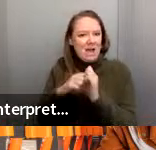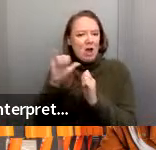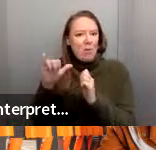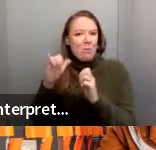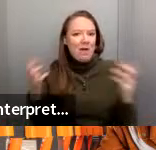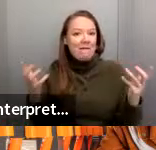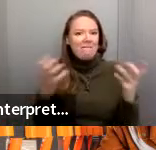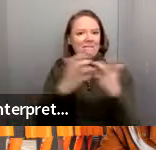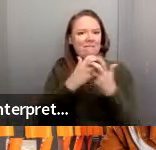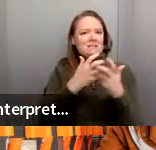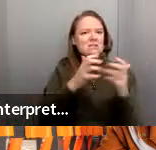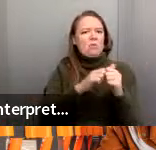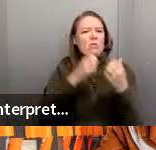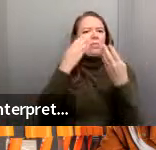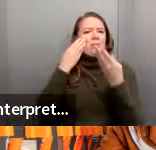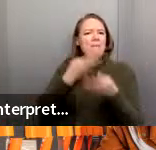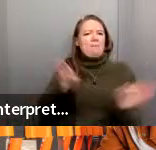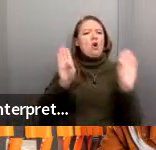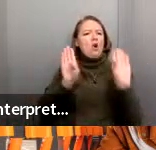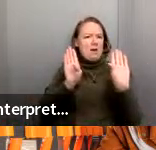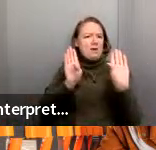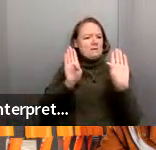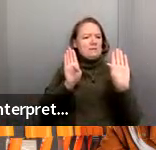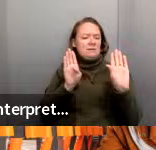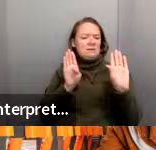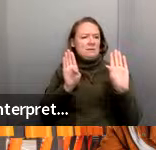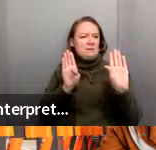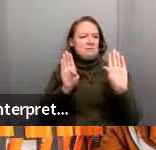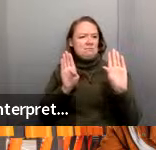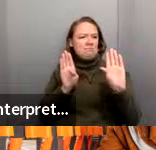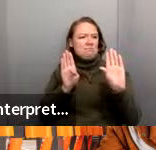the broad scheme of things.